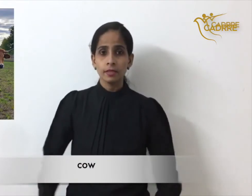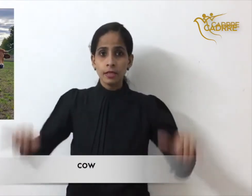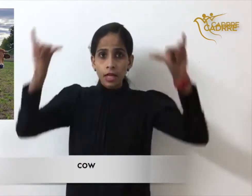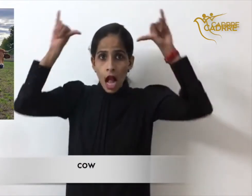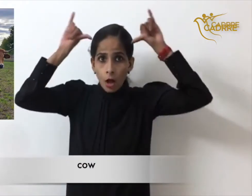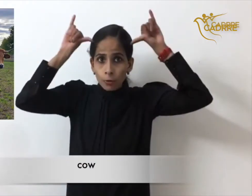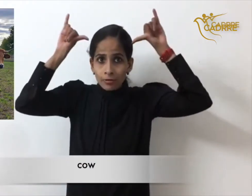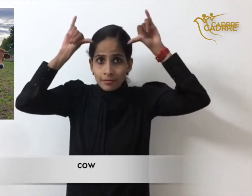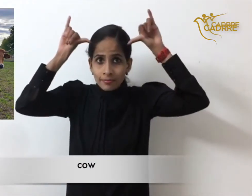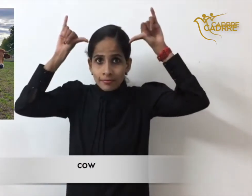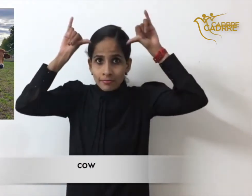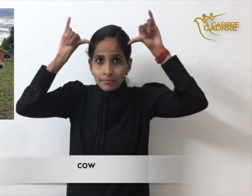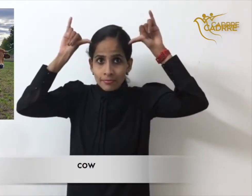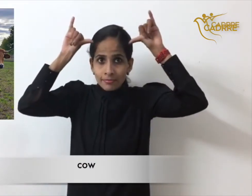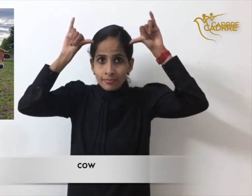Cow.